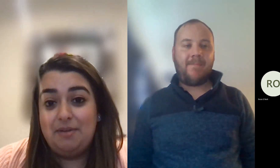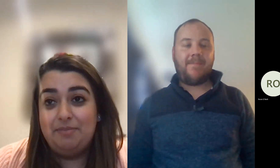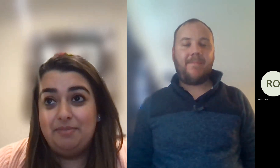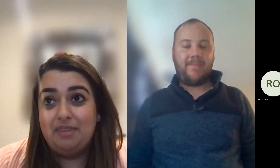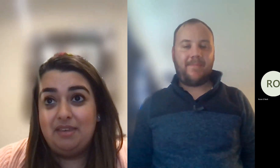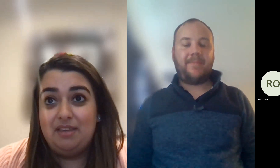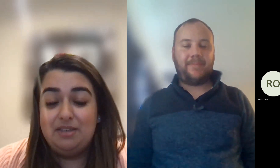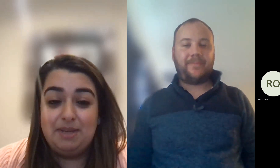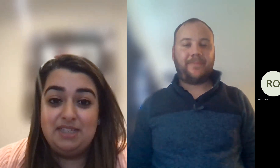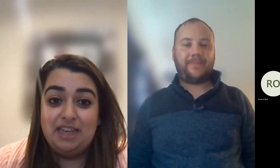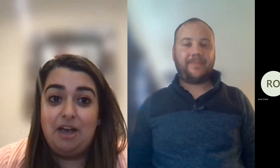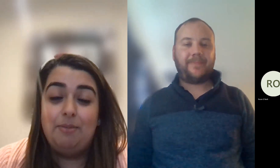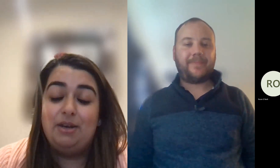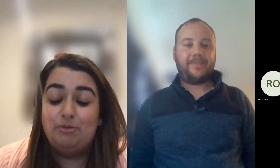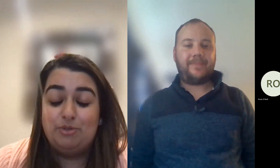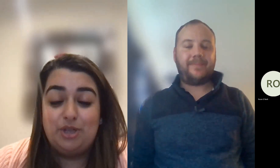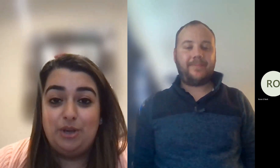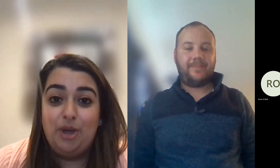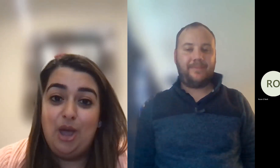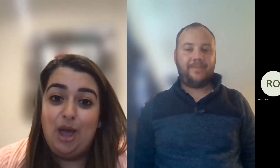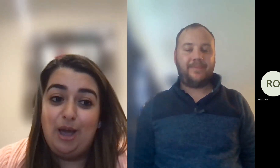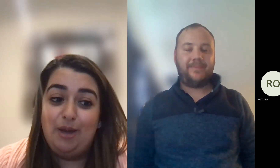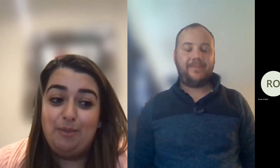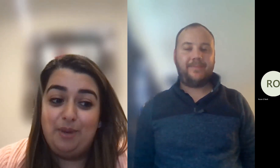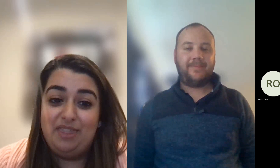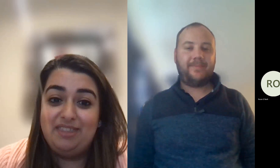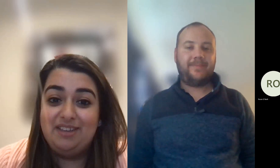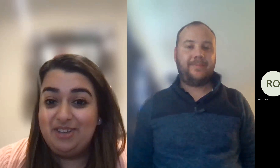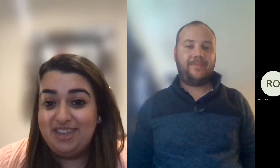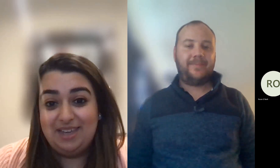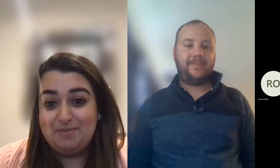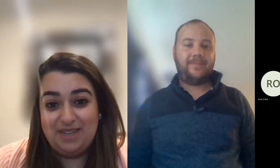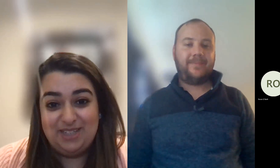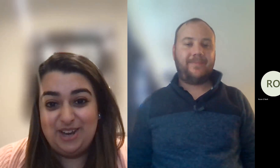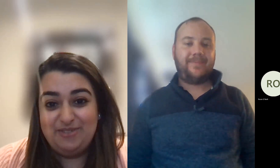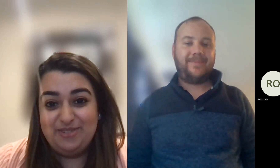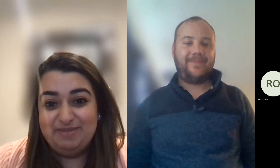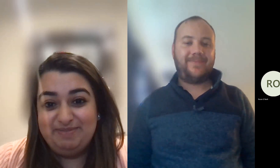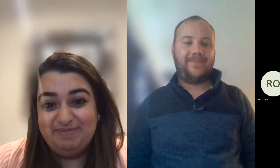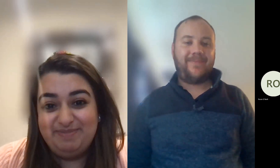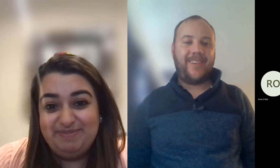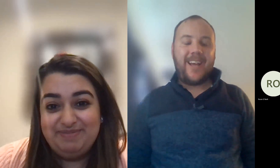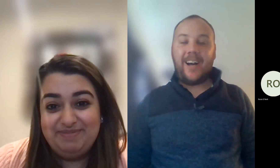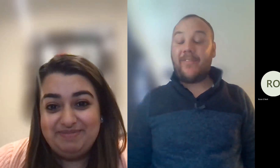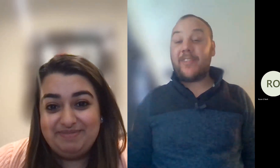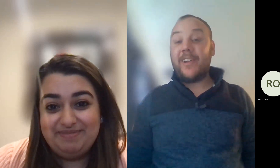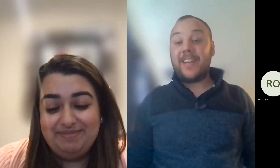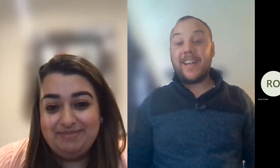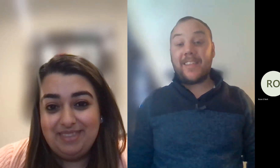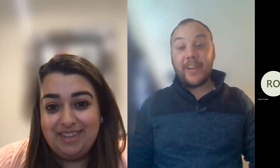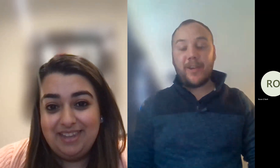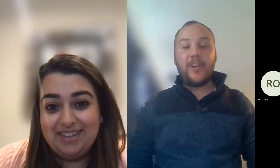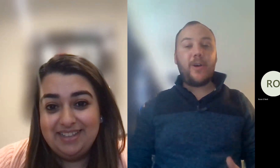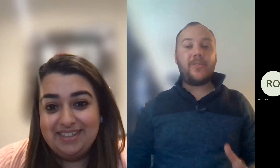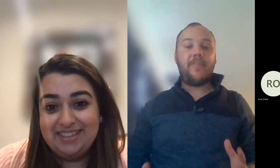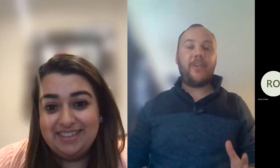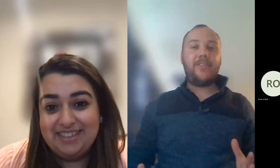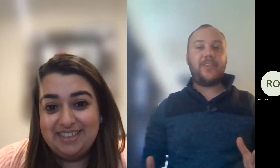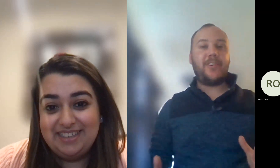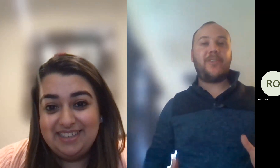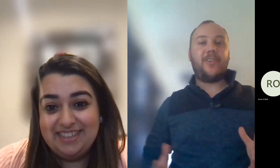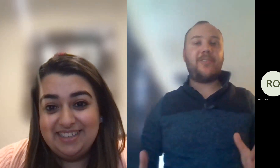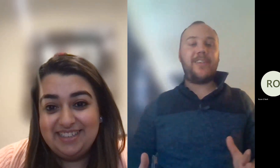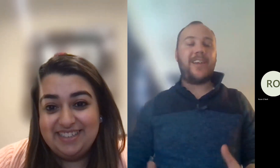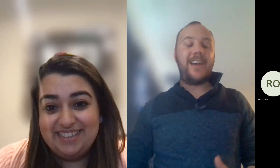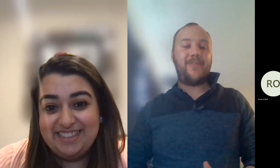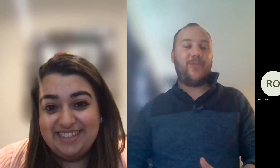domestic help, and also with cooking and being a chef. Oh, that's fantastic. Thank you. I know it's